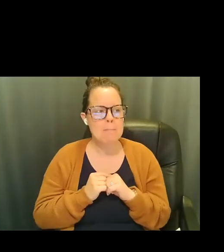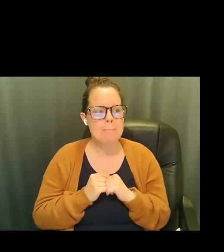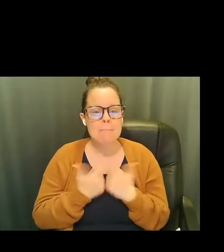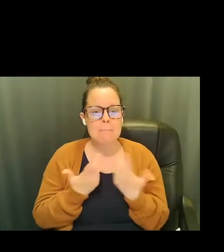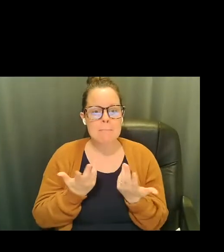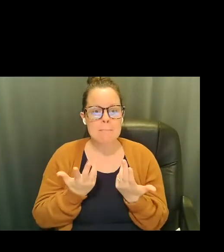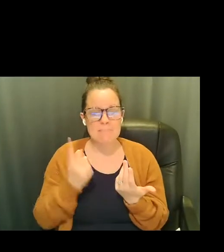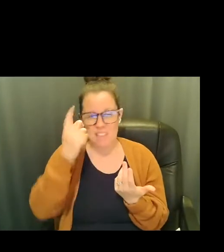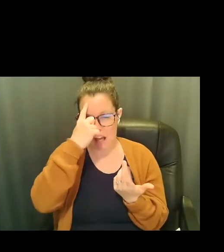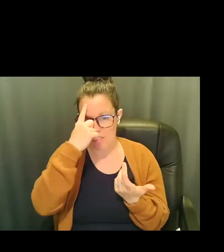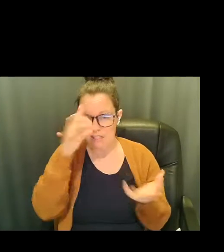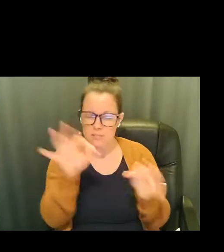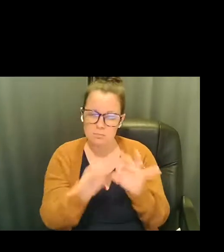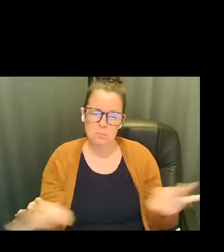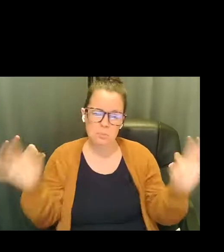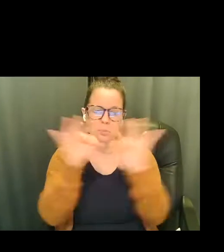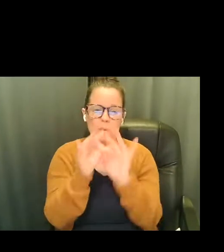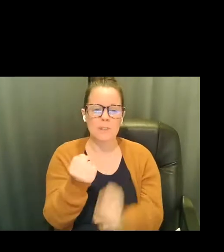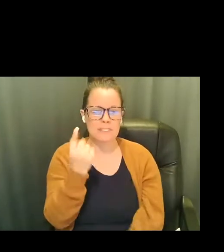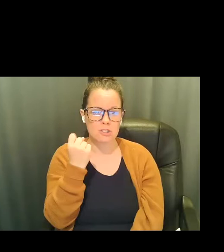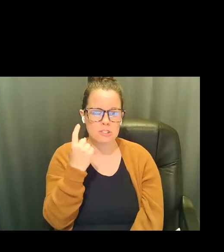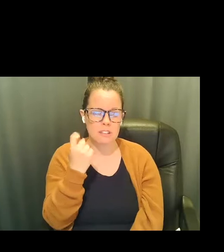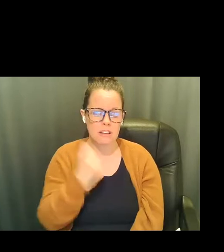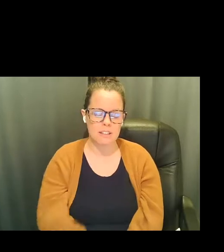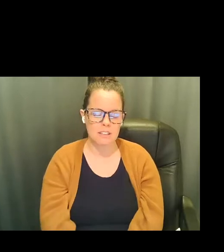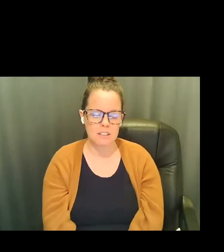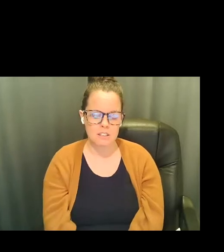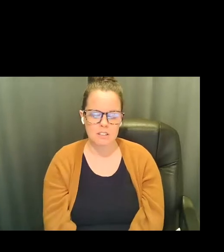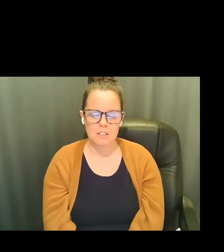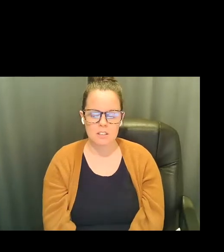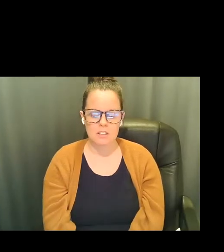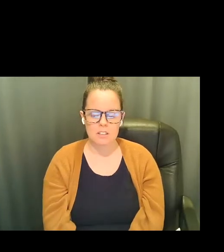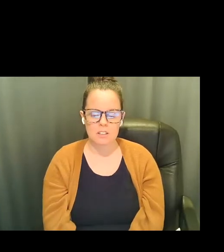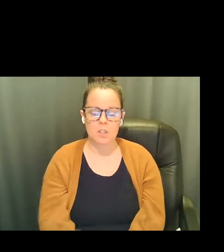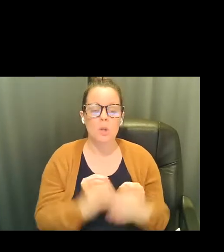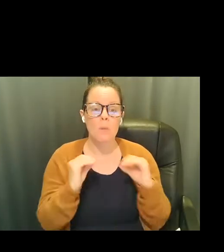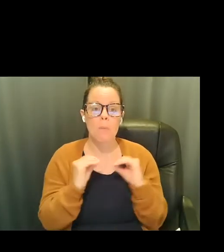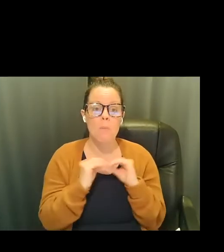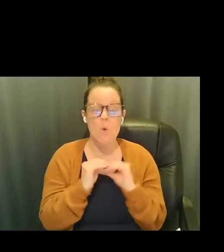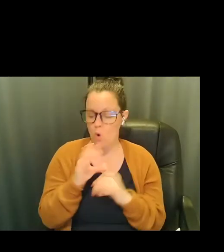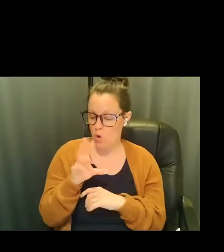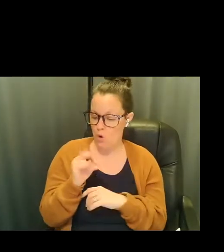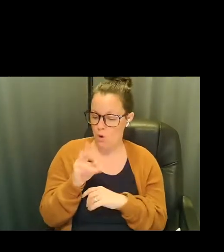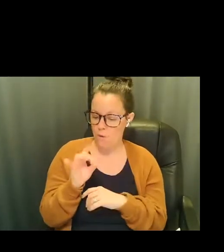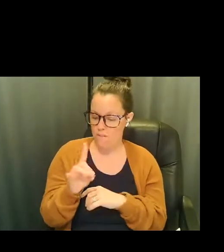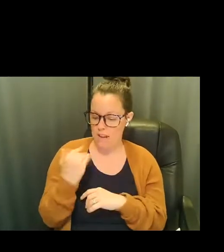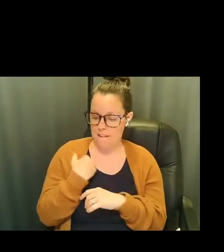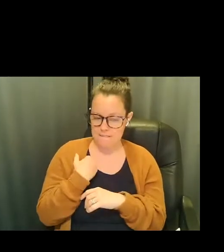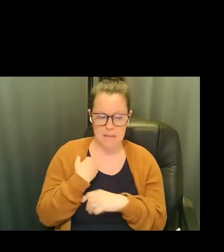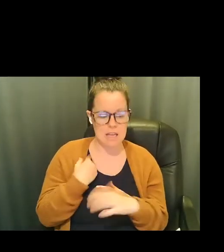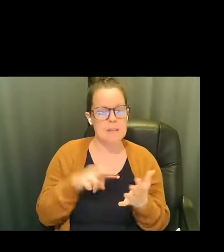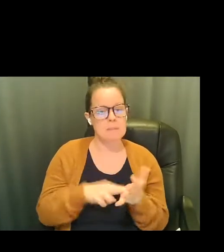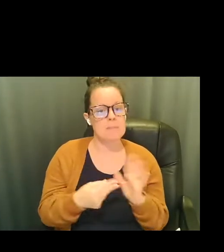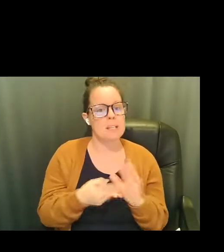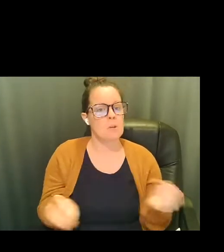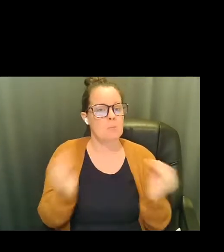I think it's important to understand that the more COVID there is, the more chance that variants of